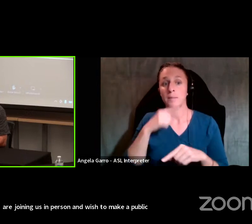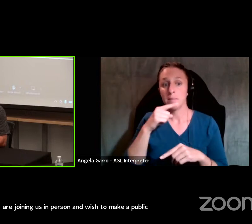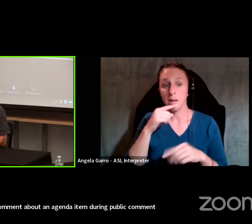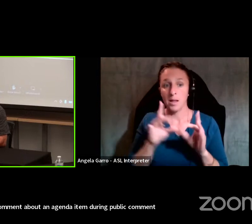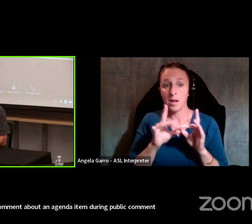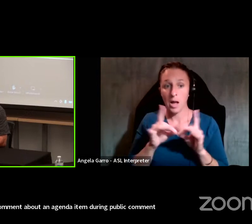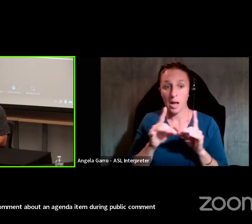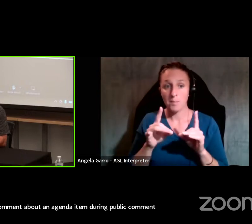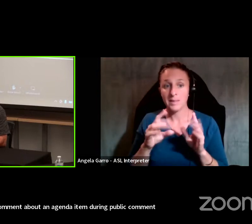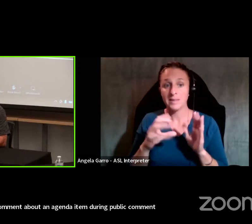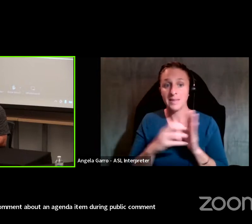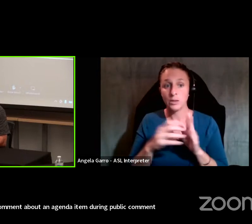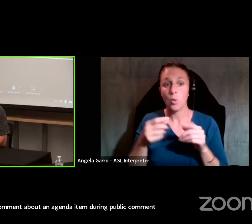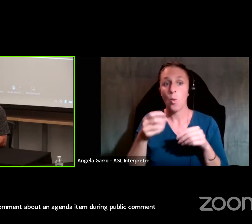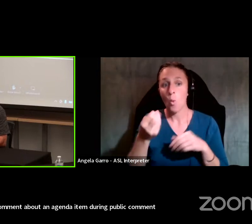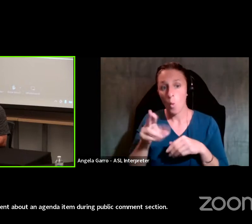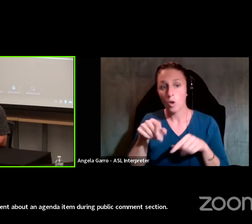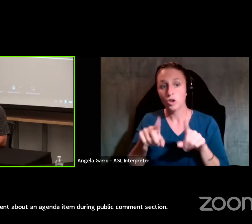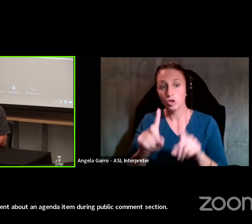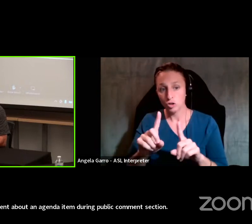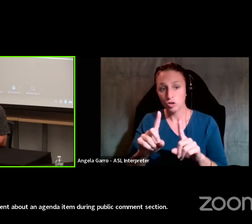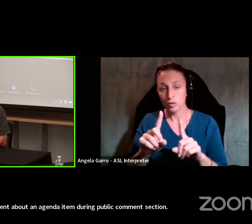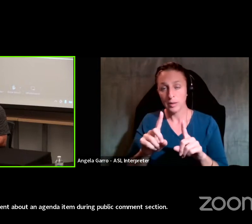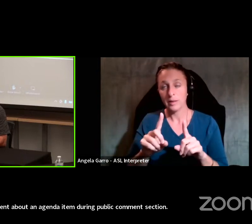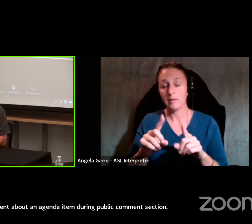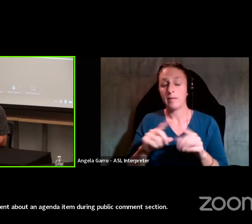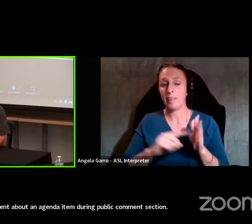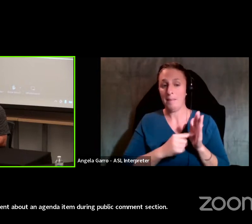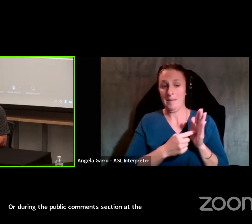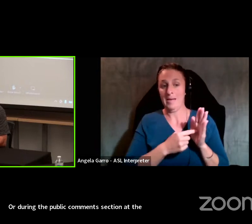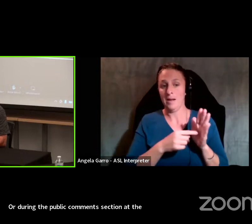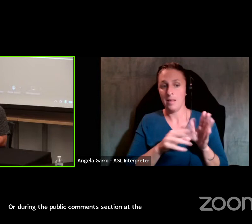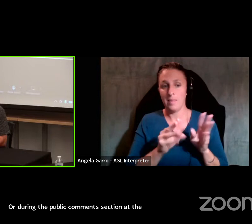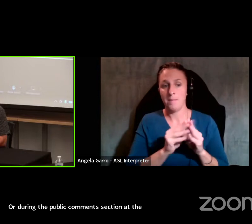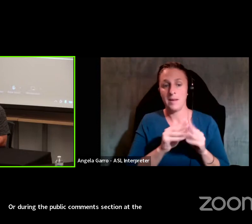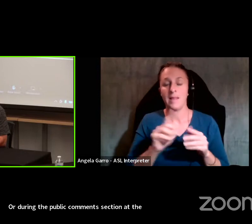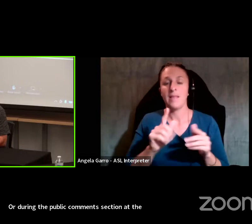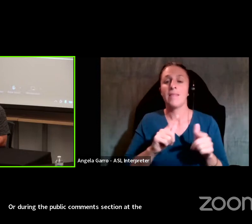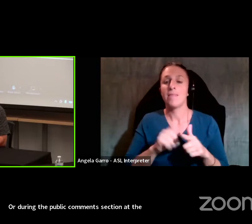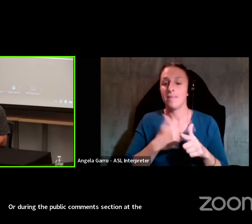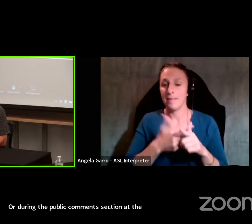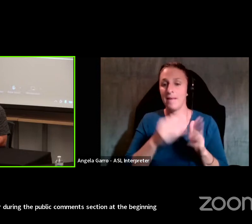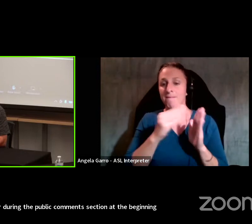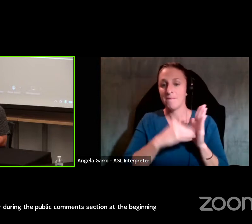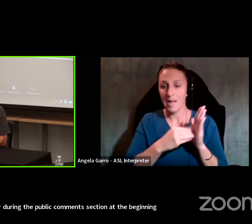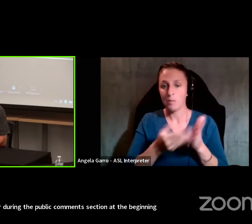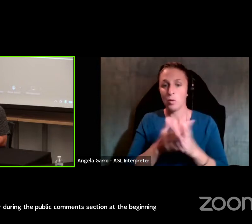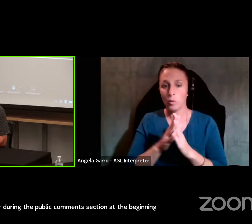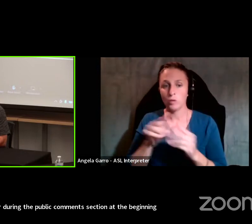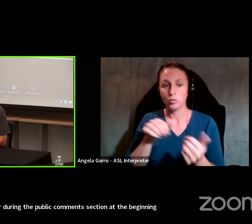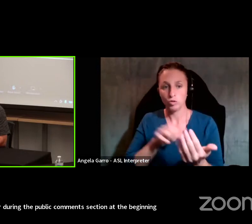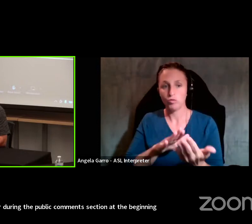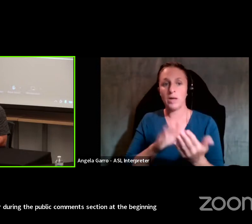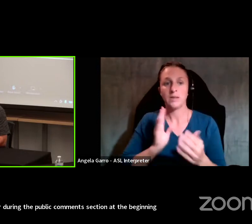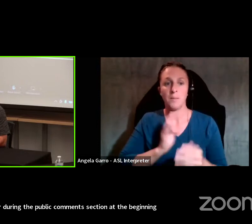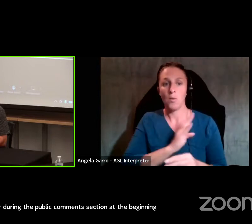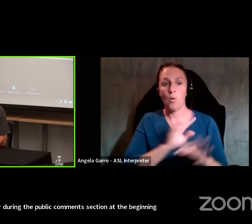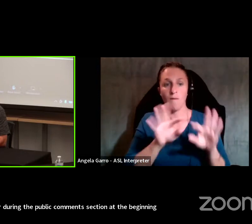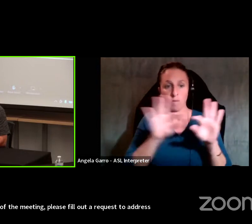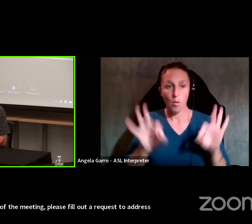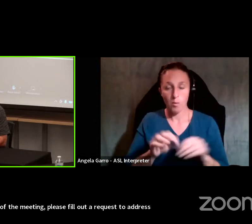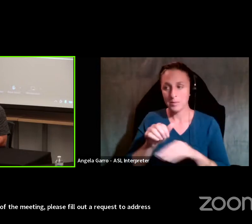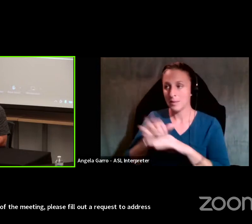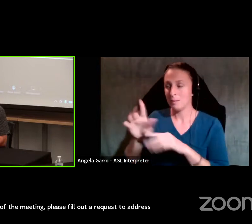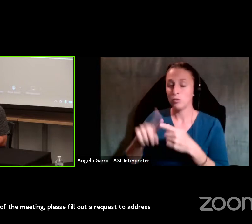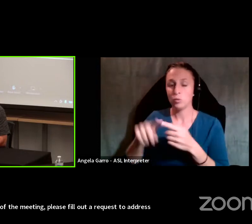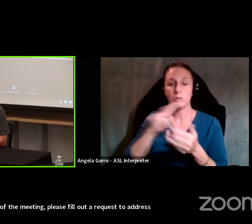or during the public comment section at the beginning of the meeting, please fill out a request to address the board form and submit it to the secretary. This